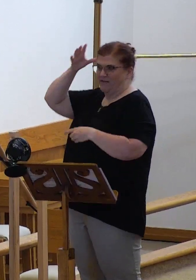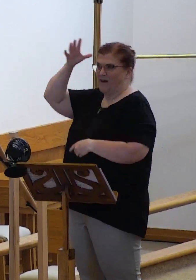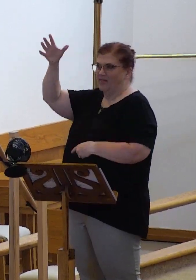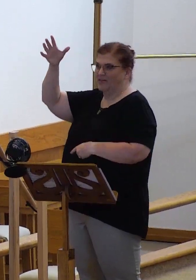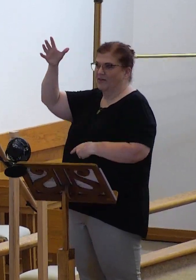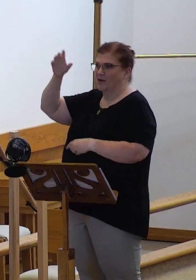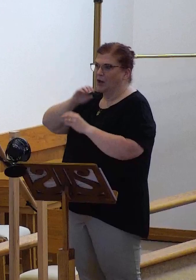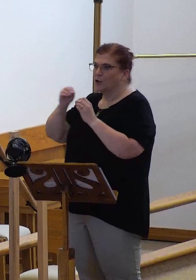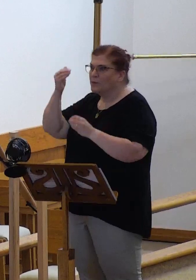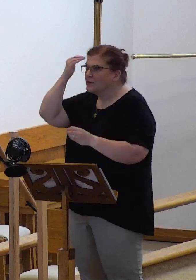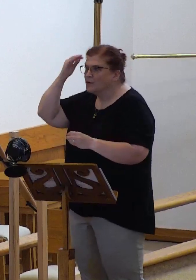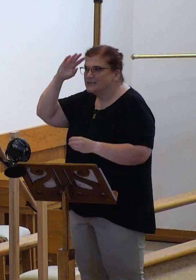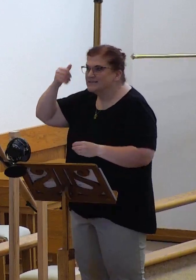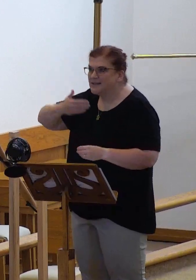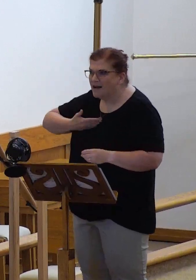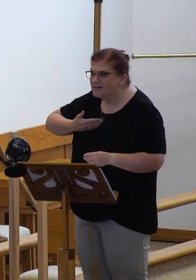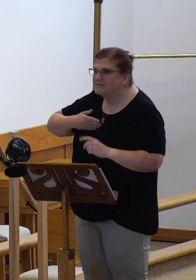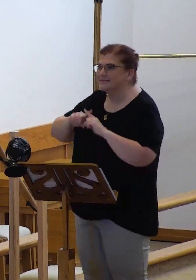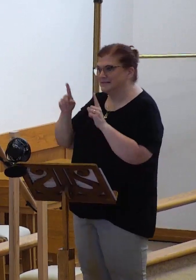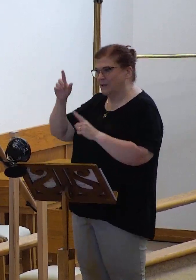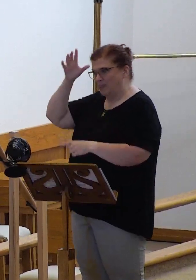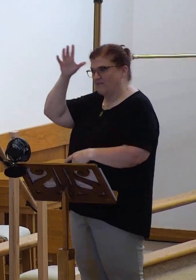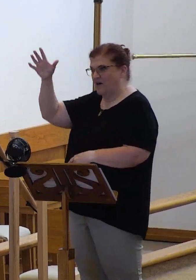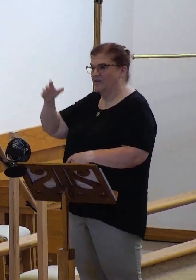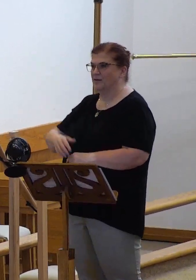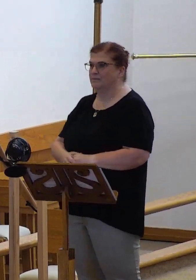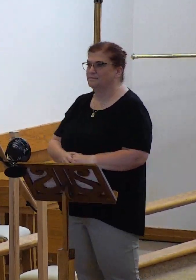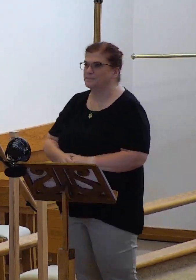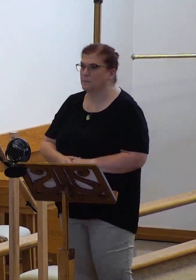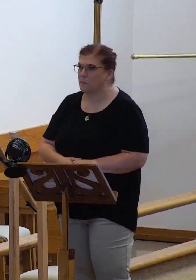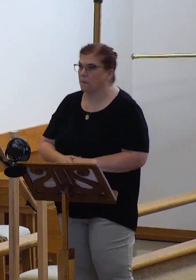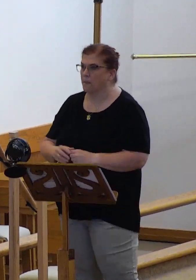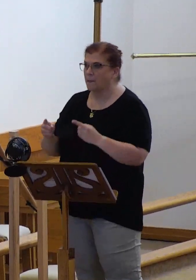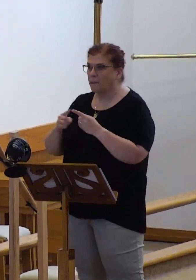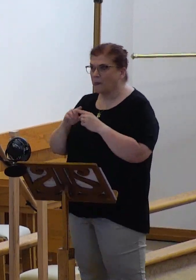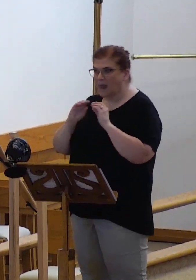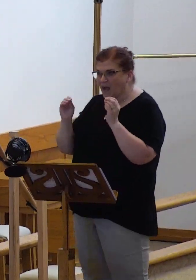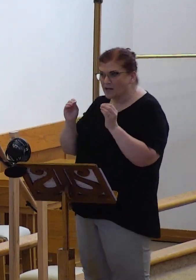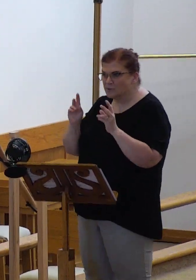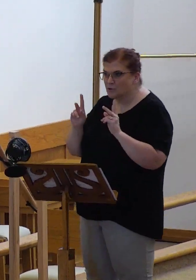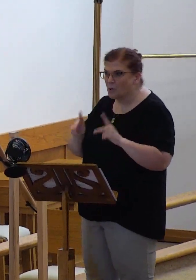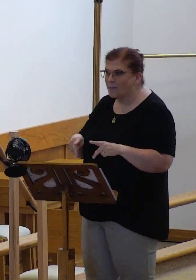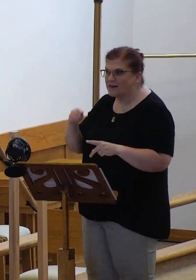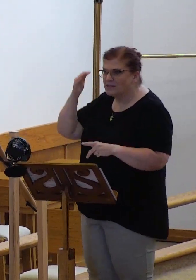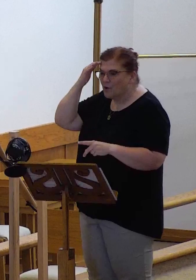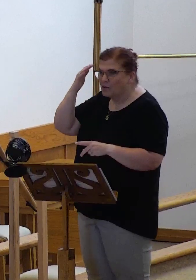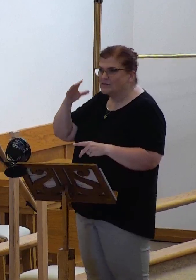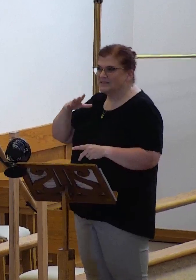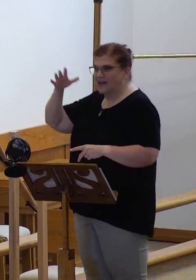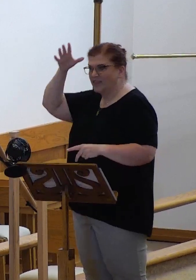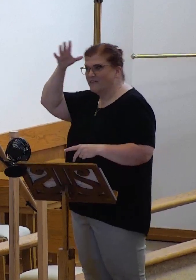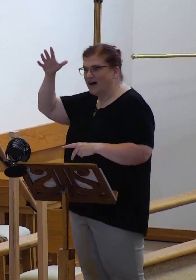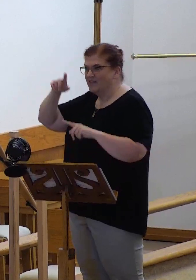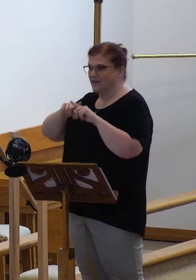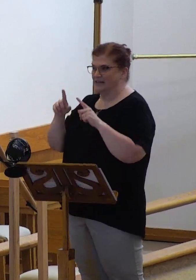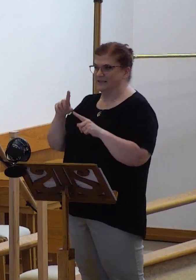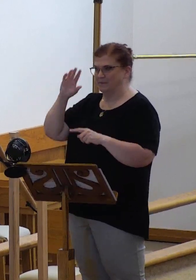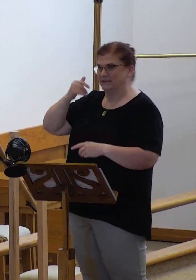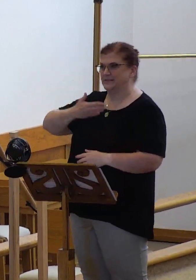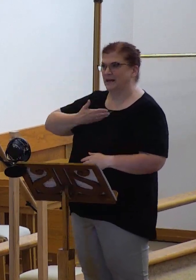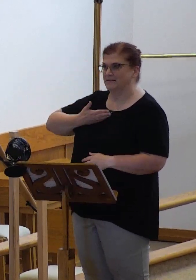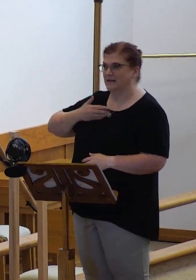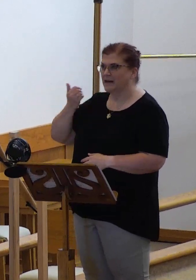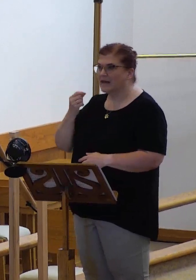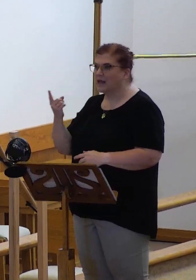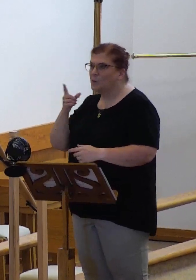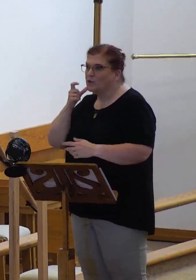and no one knows the Son except the Father. And no one knows the Father except the Son, and